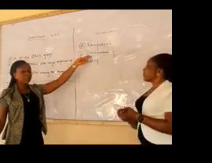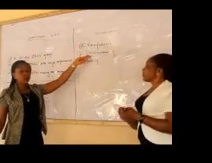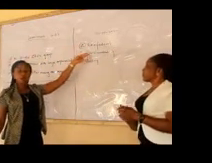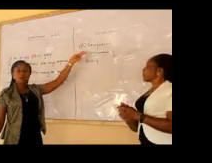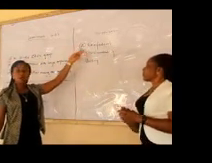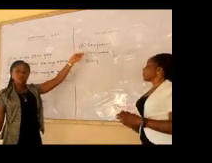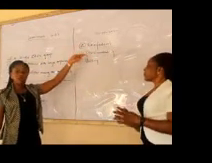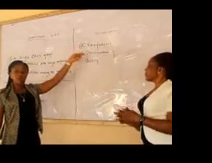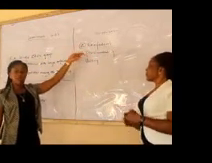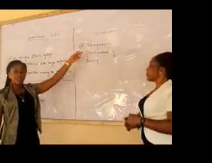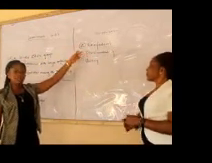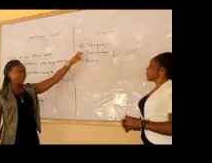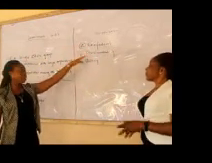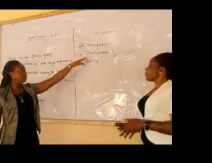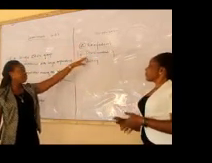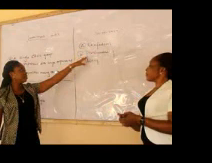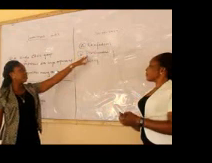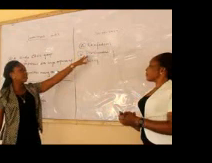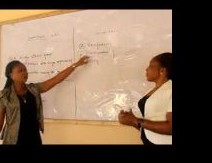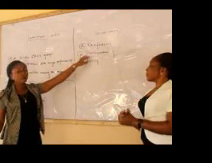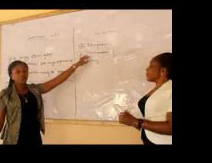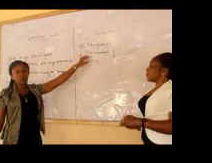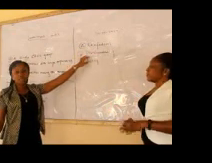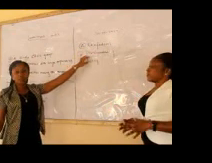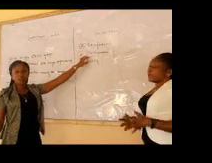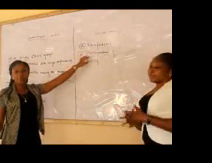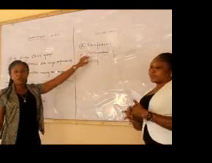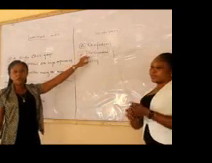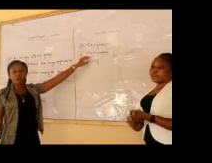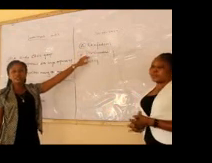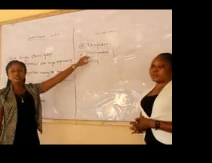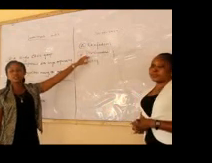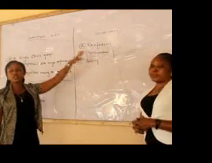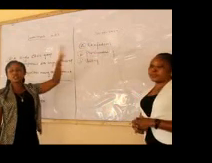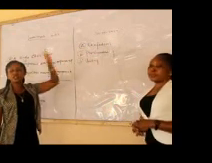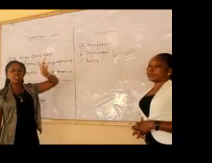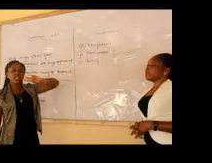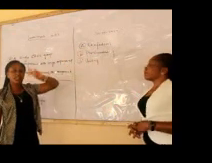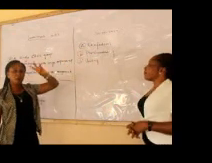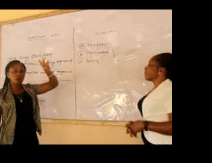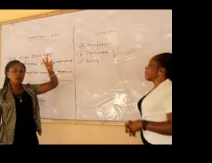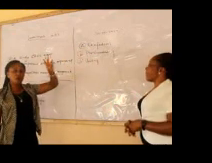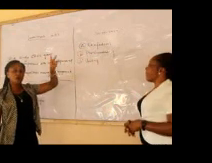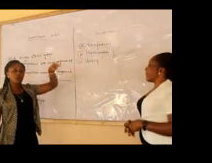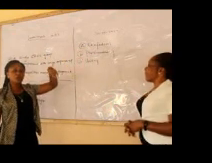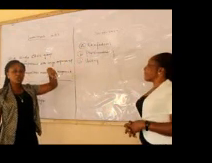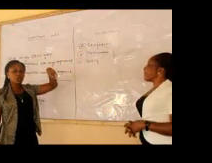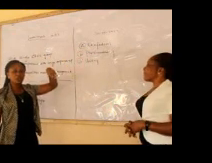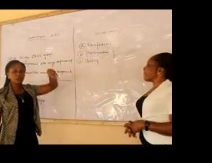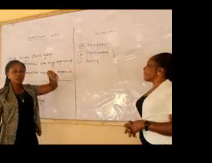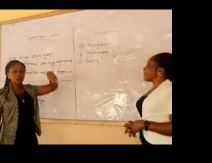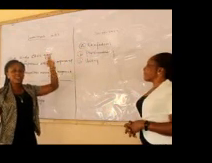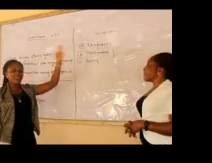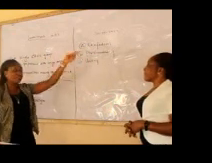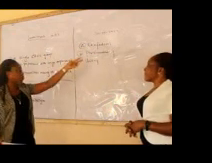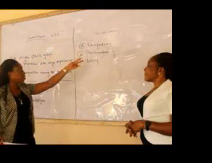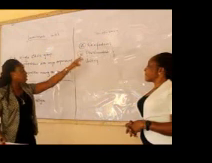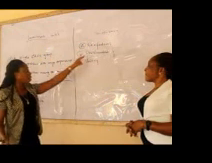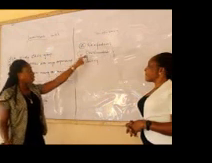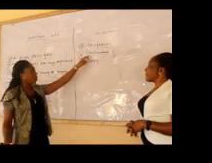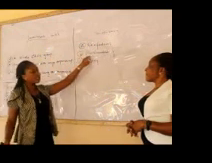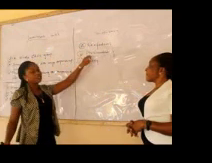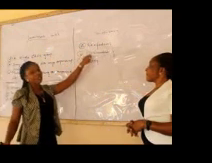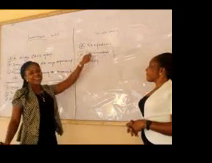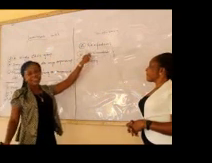of government, we already know that it is a system of government where power is shared among two individuals, the head of